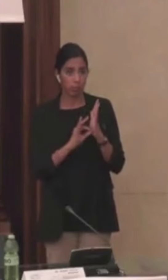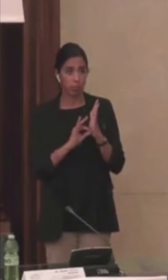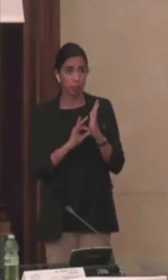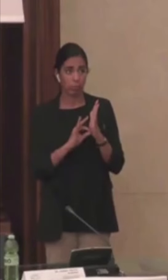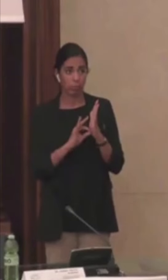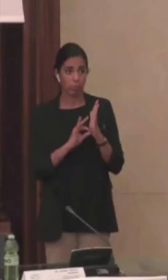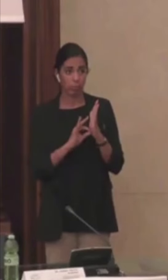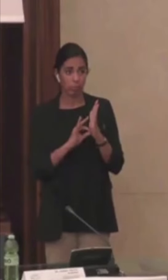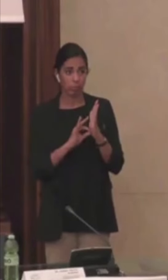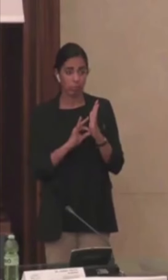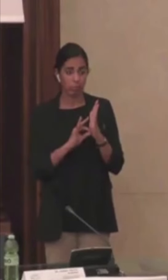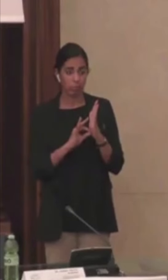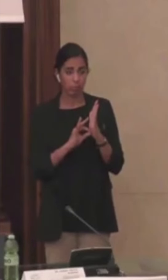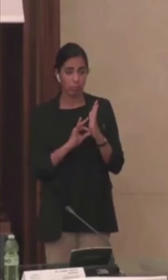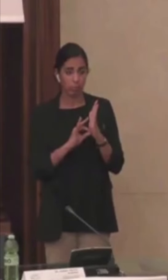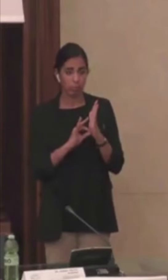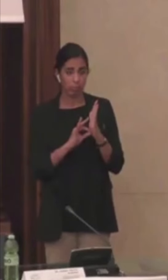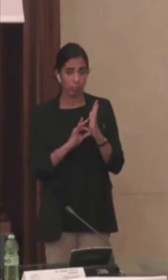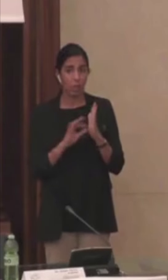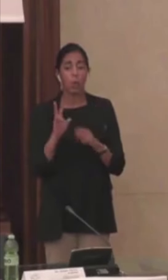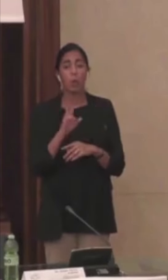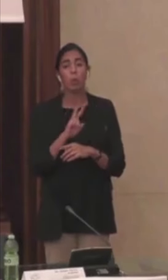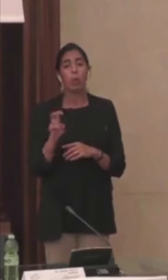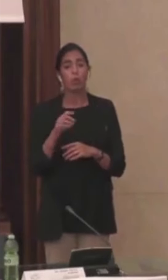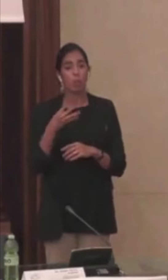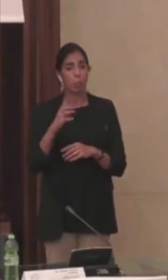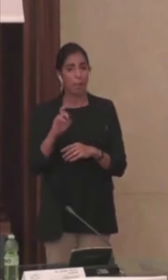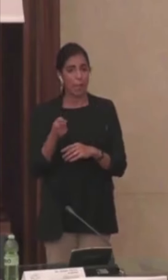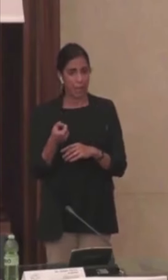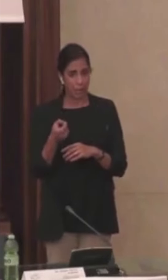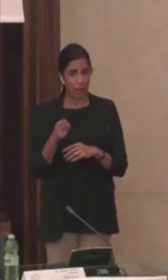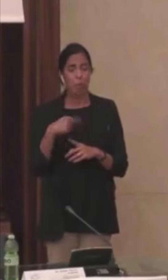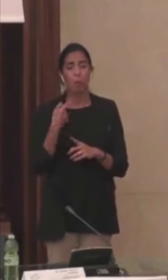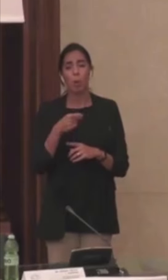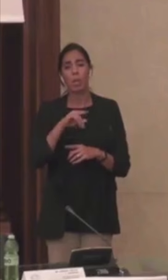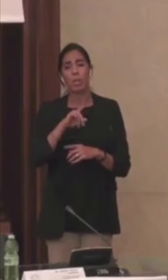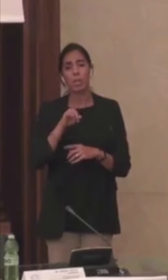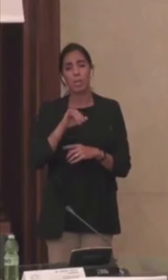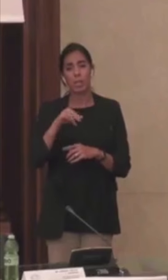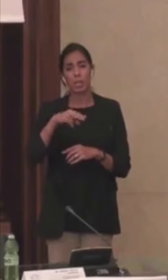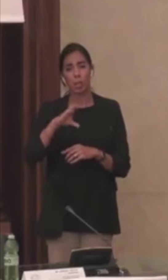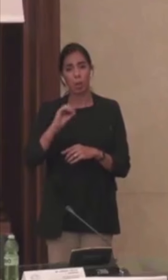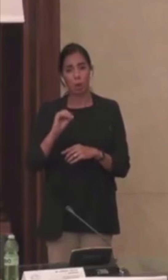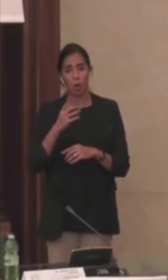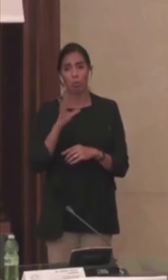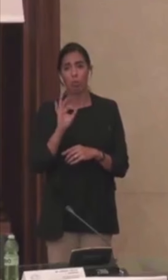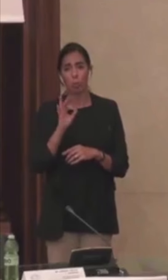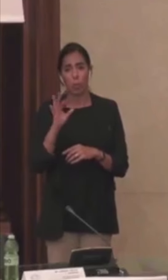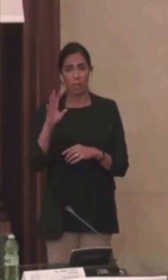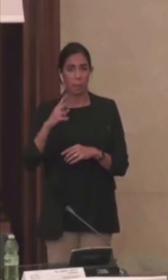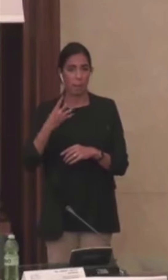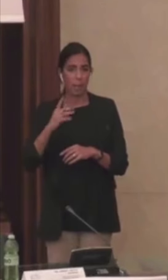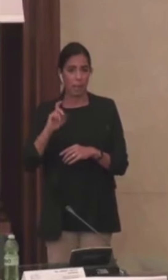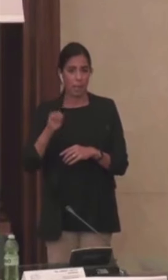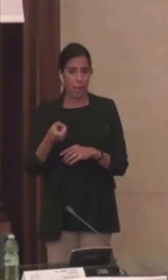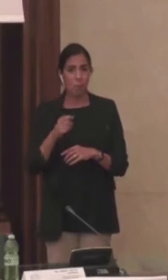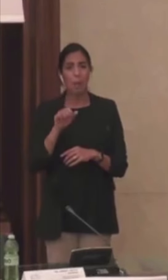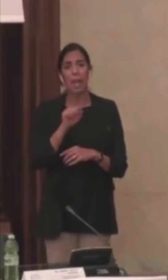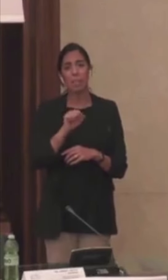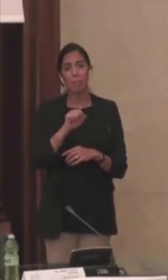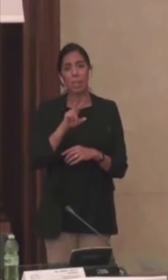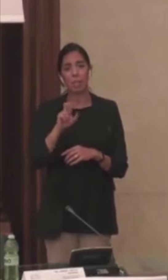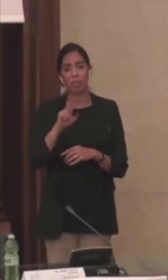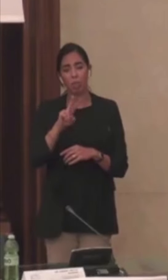you can give 2,000 units of vitamin C, 7,000 units of vitamin